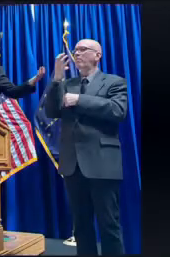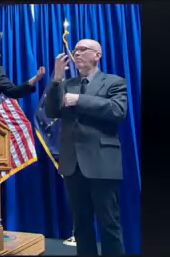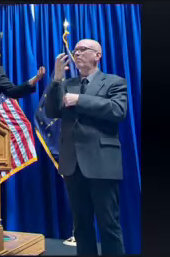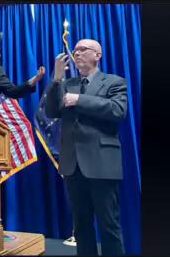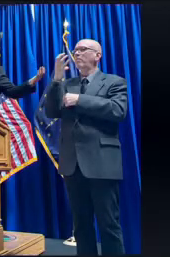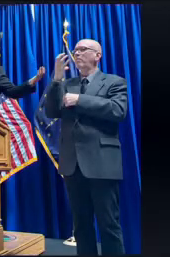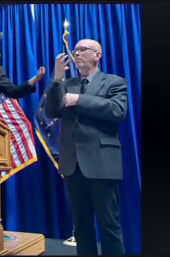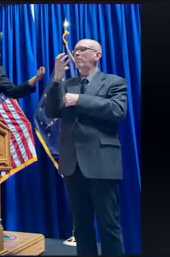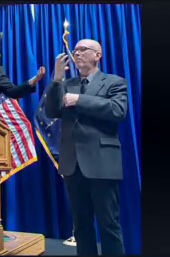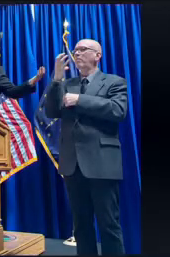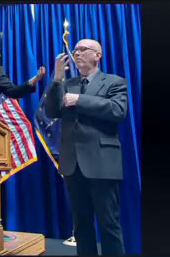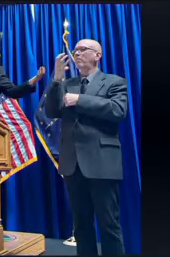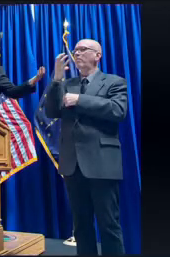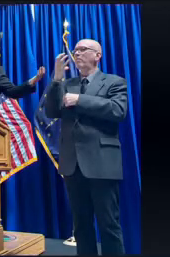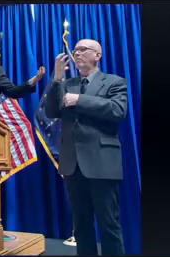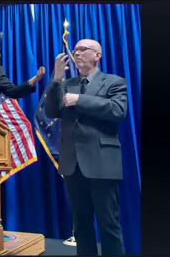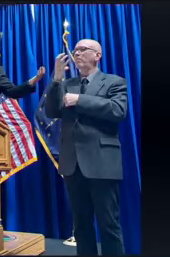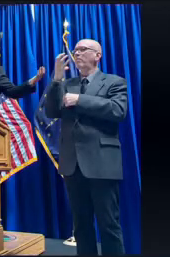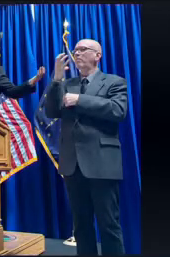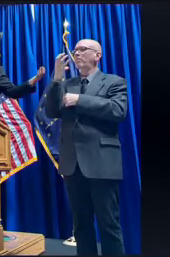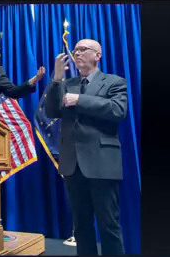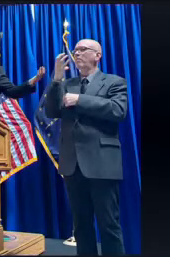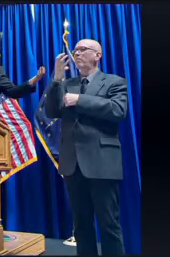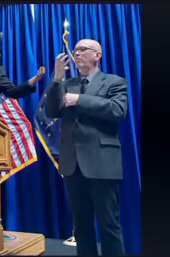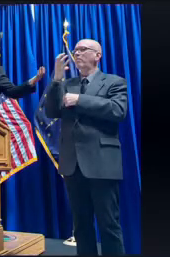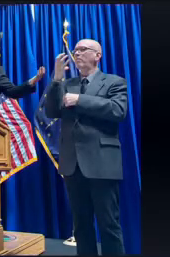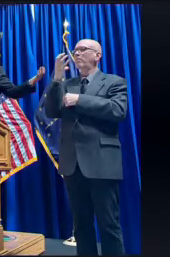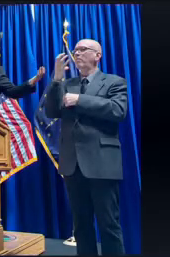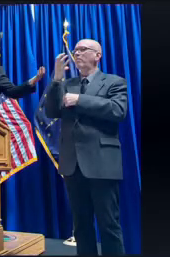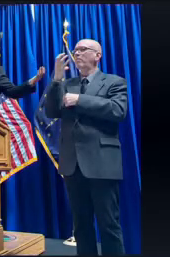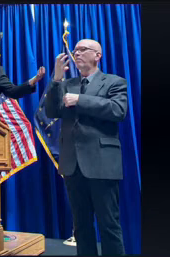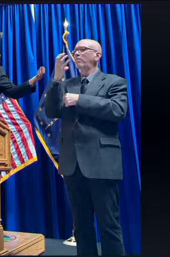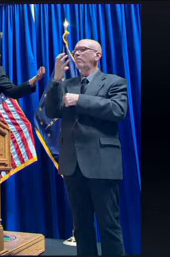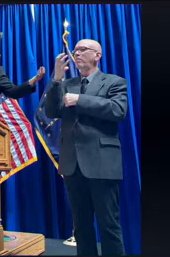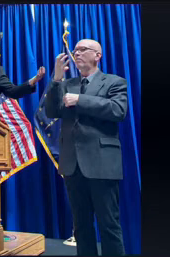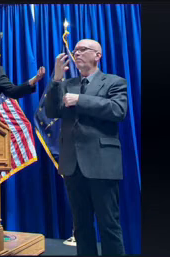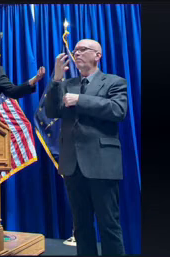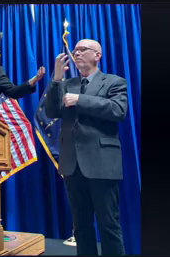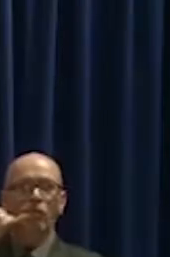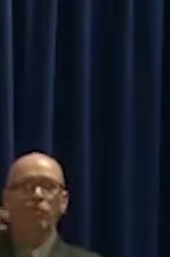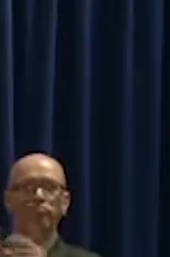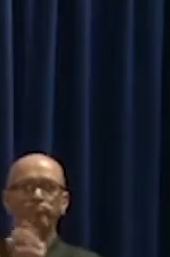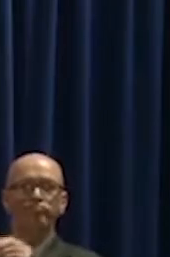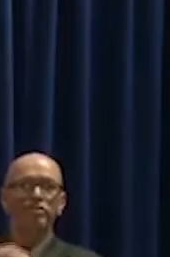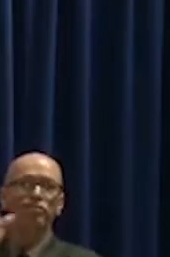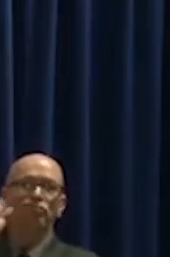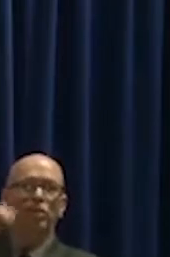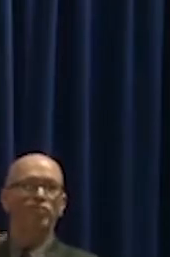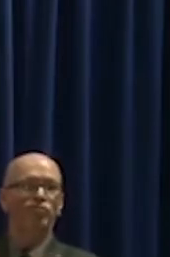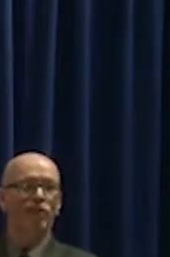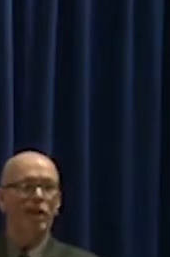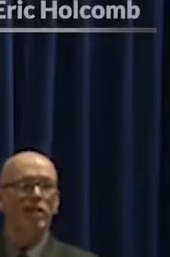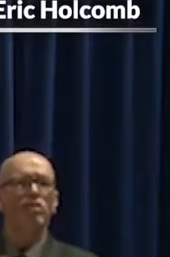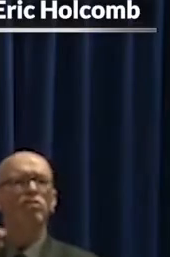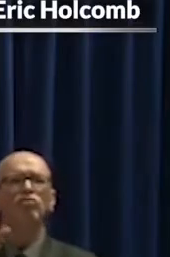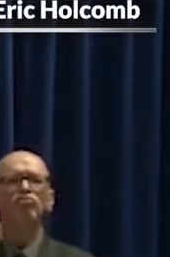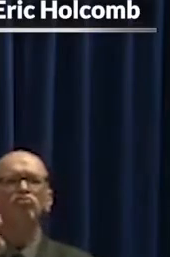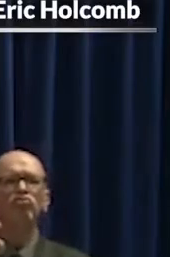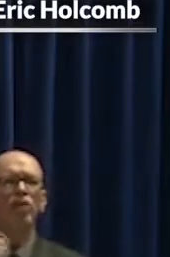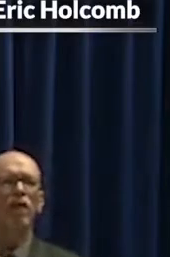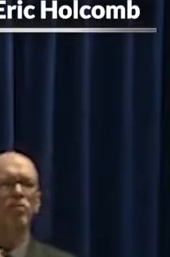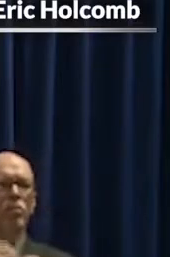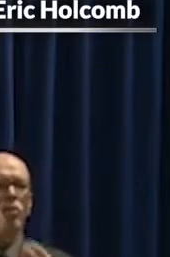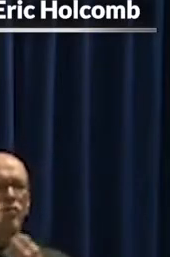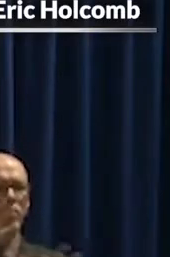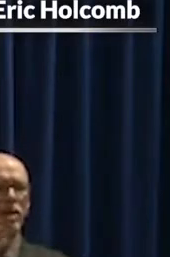they're excited about the latest federal stimulus package that includes help for gig economy workers. So there should be some